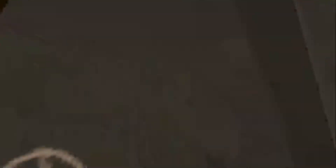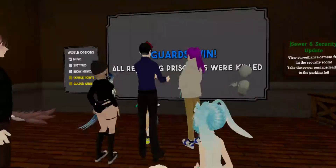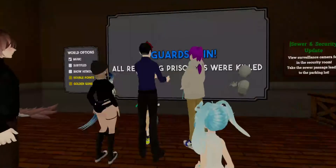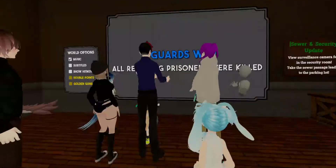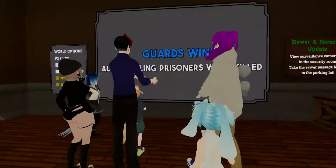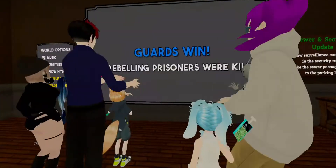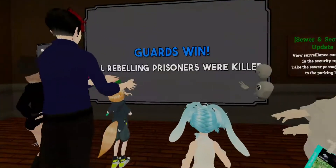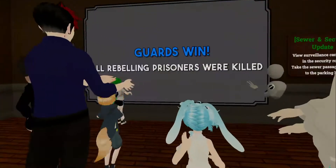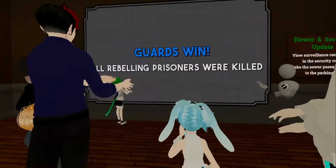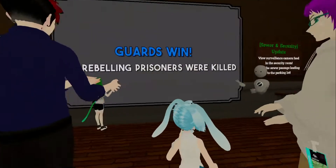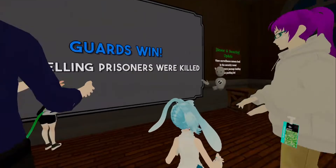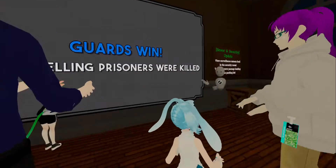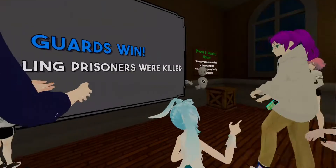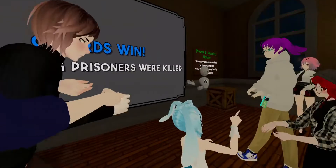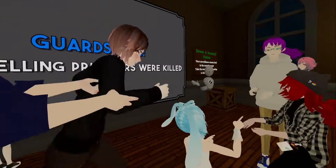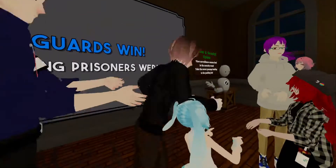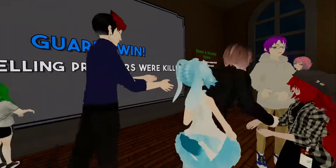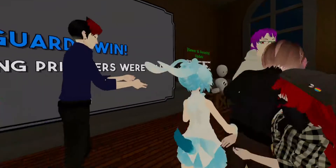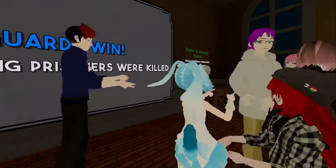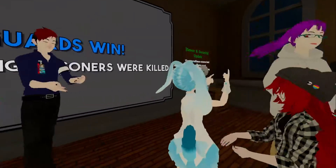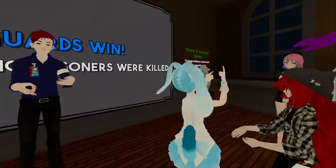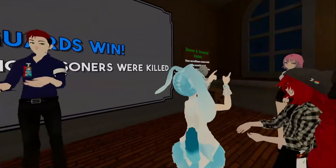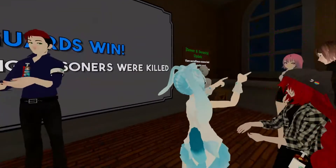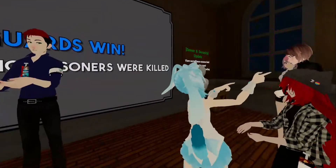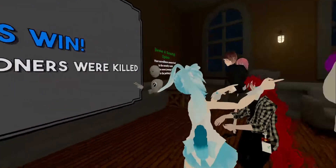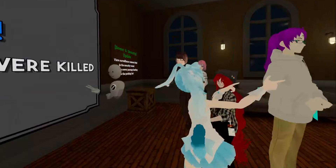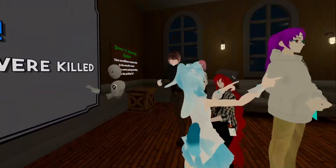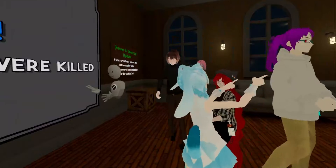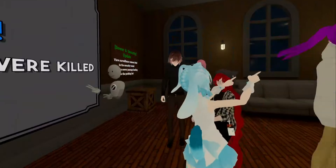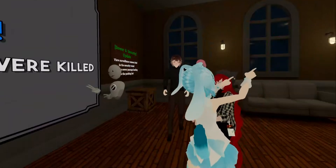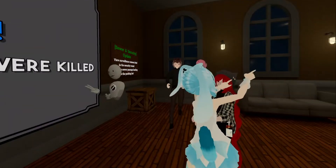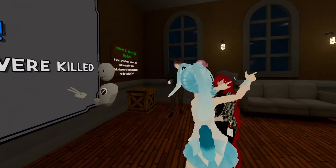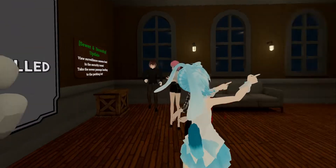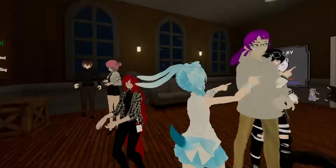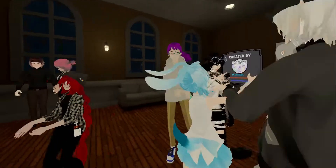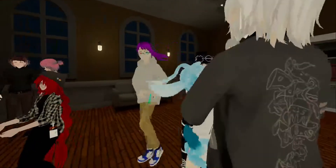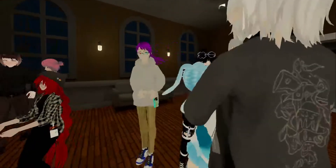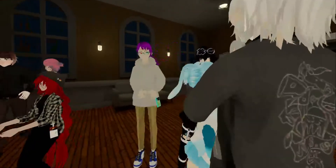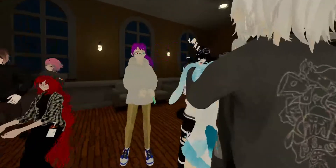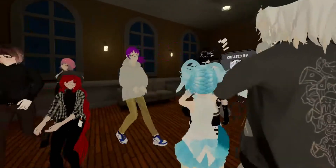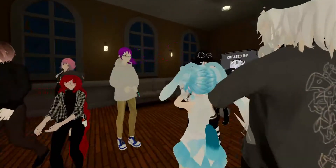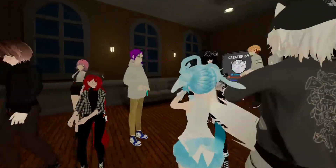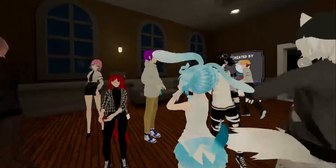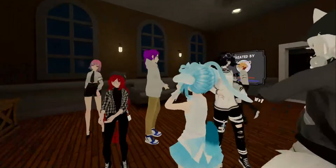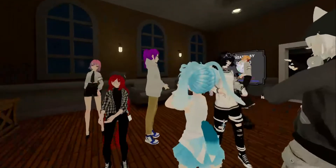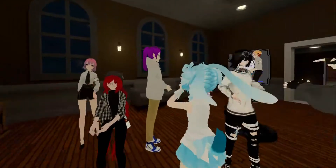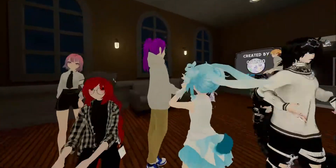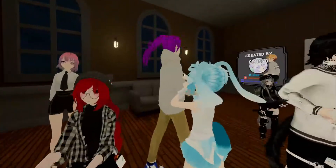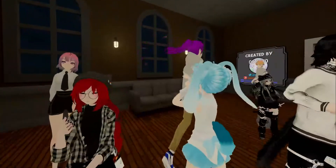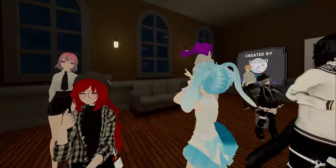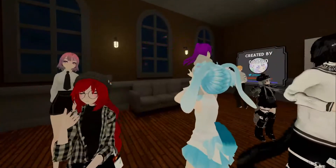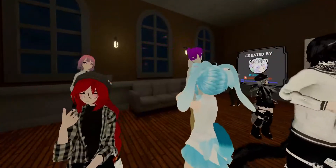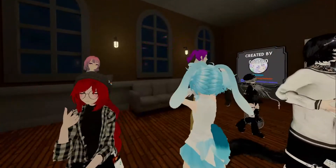Red card, you become suspicious, but you don't get Alright, red card alright. for being suspicious. Good job, Okay, prisoners. so